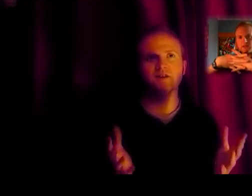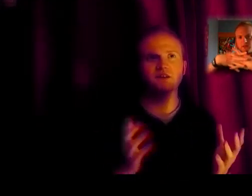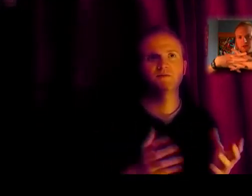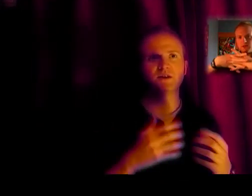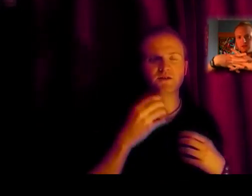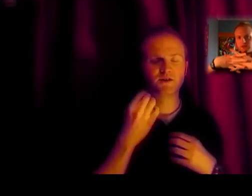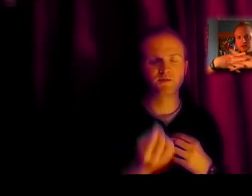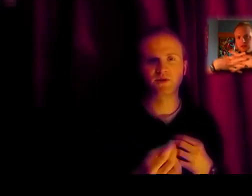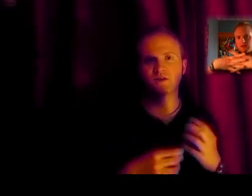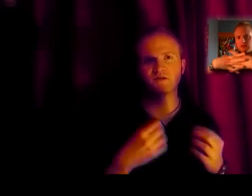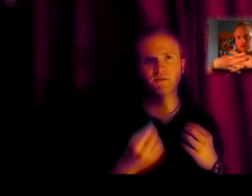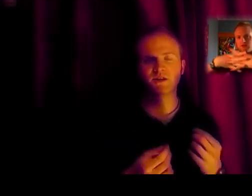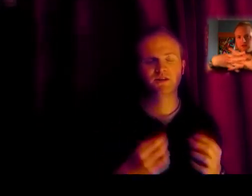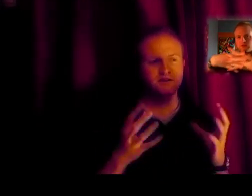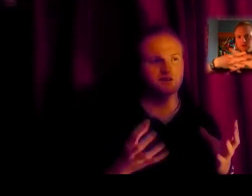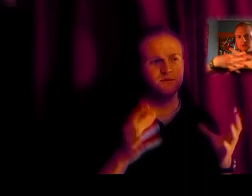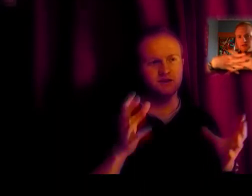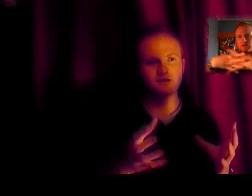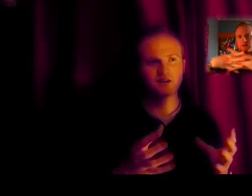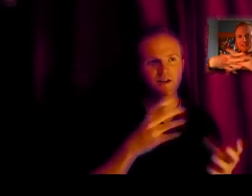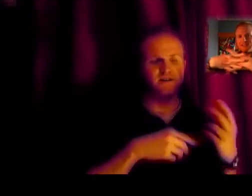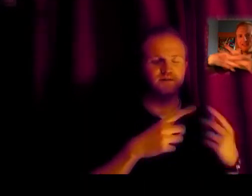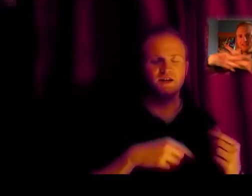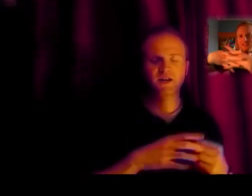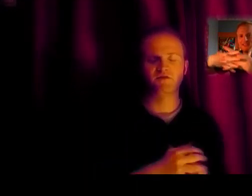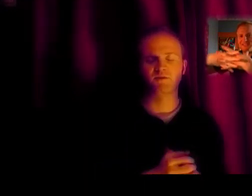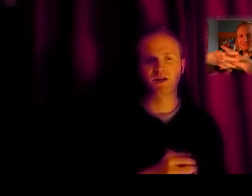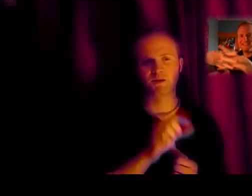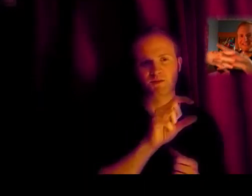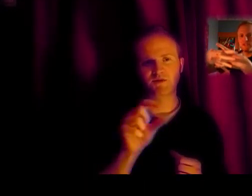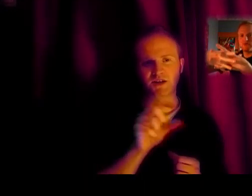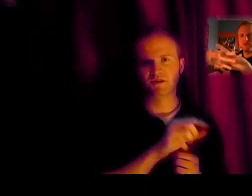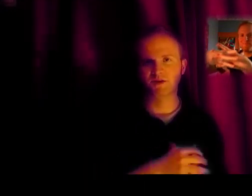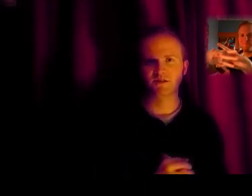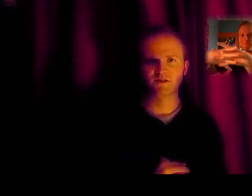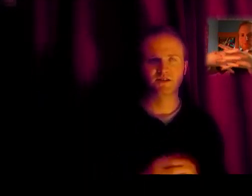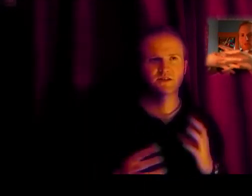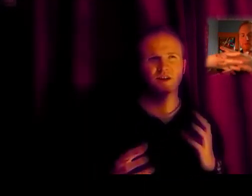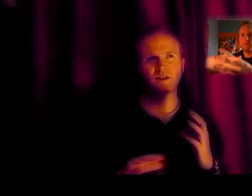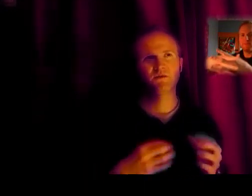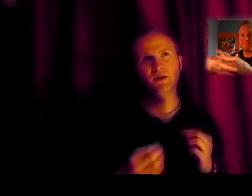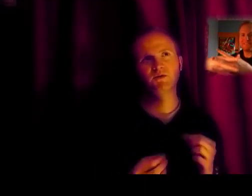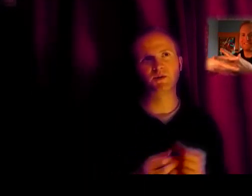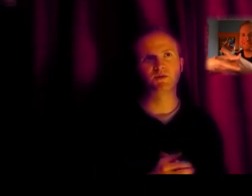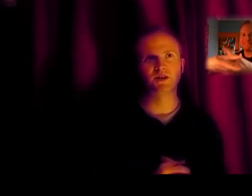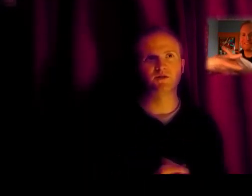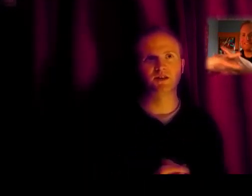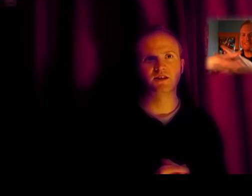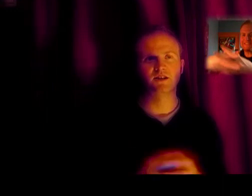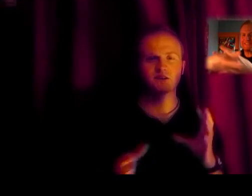deaf person or a lip reader or something that could have come in and written out for me, I maybe would have had subtitles, because that in a way would have been quite interesting, and then I could have